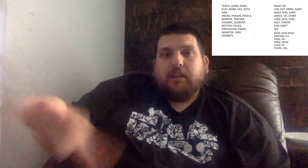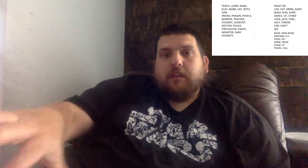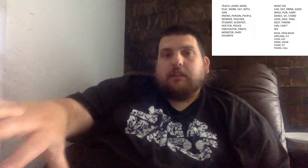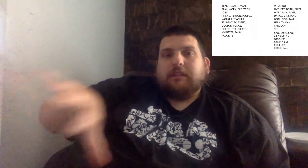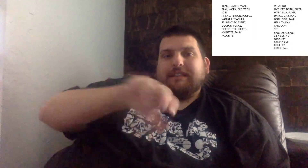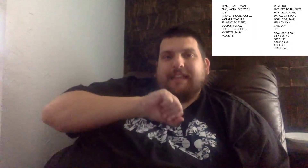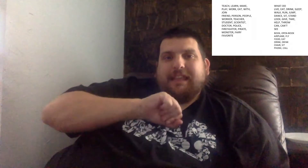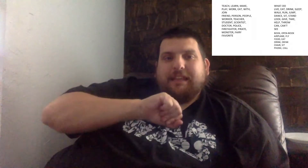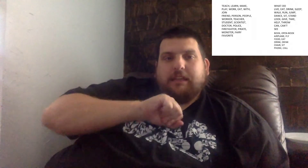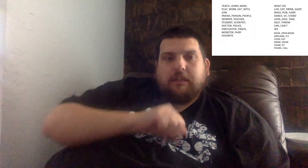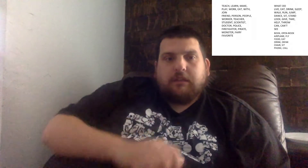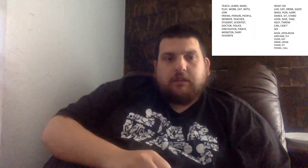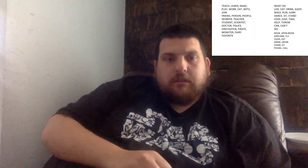give, take,